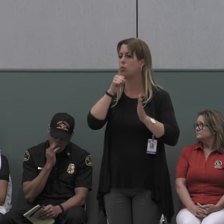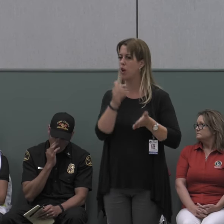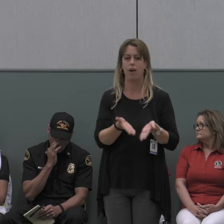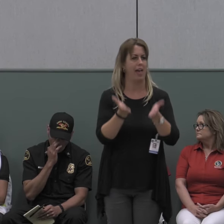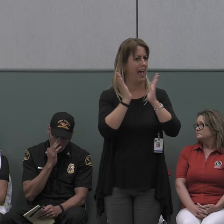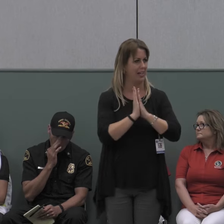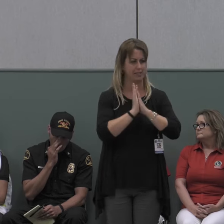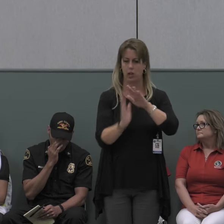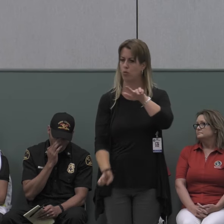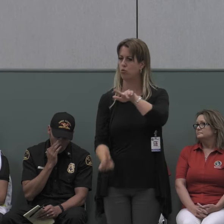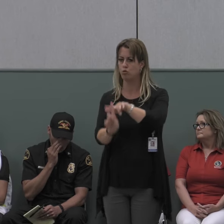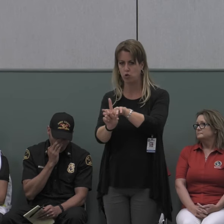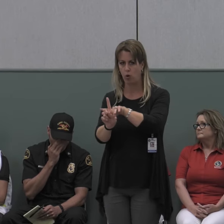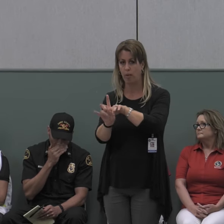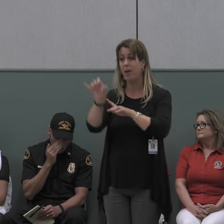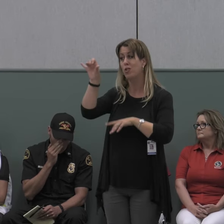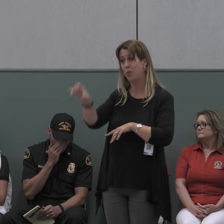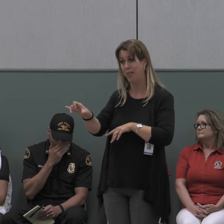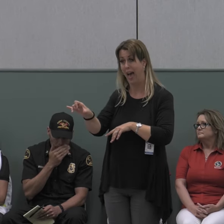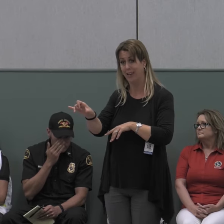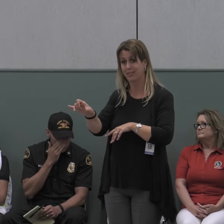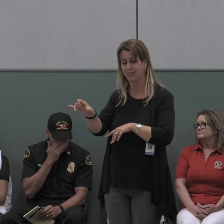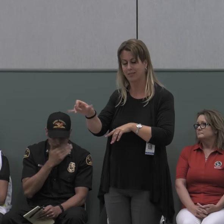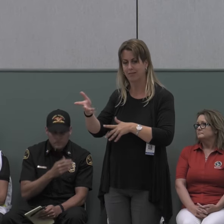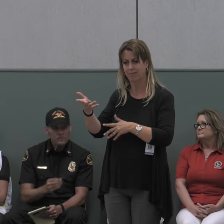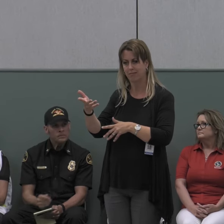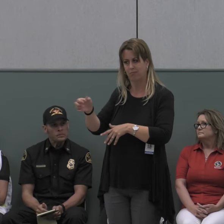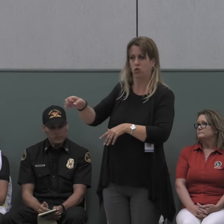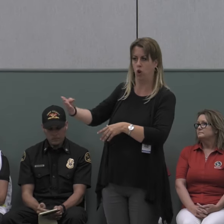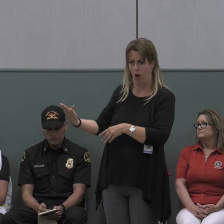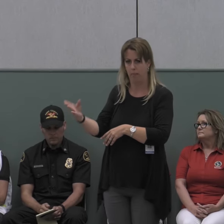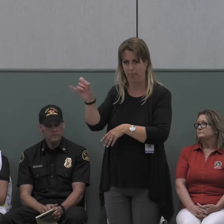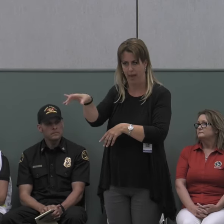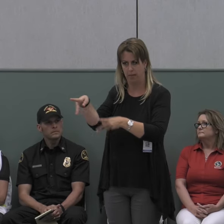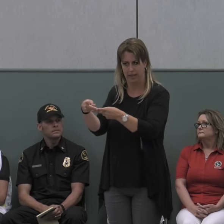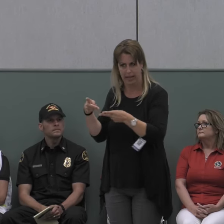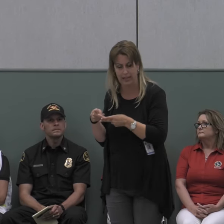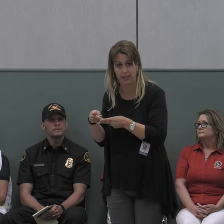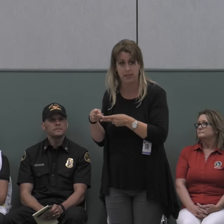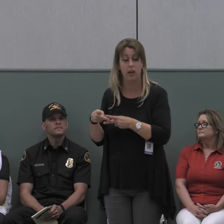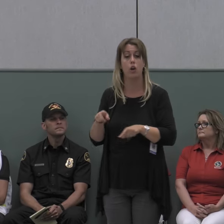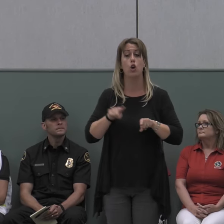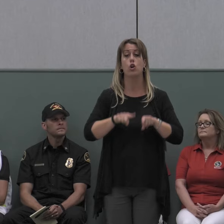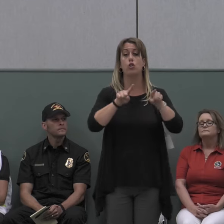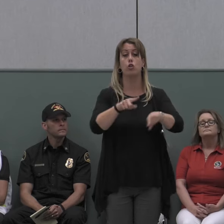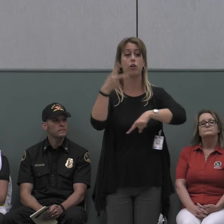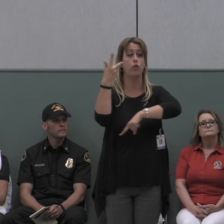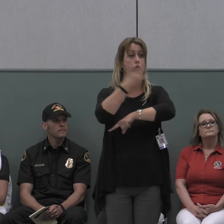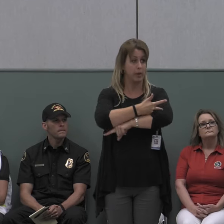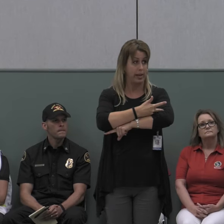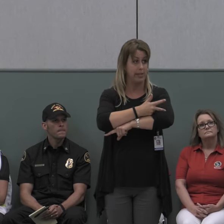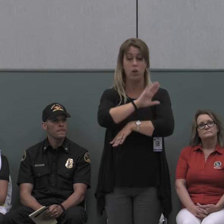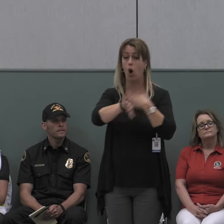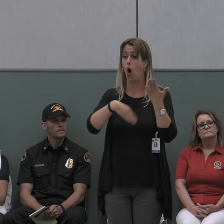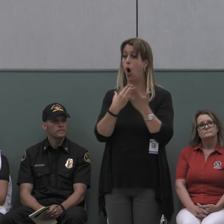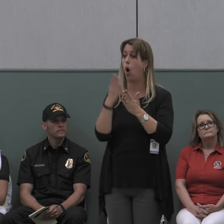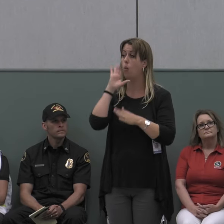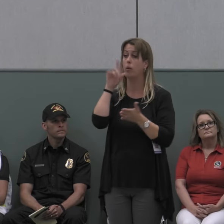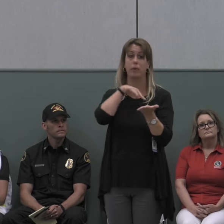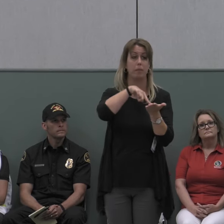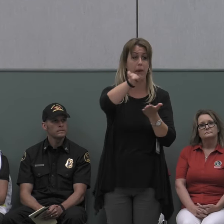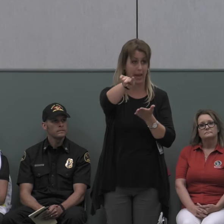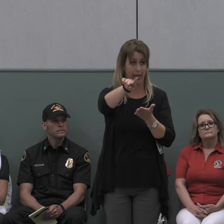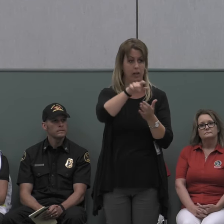the SVM facilities during the periods. All SVM employees will be paid during these 3 days periods according to their regular work